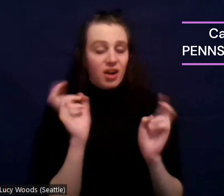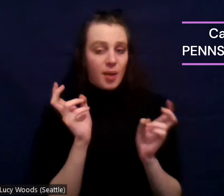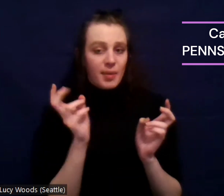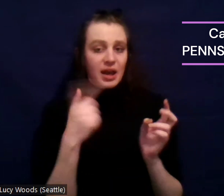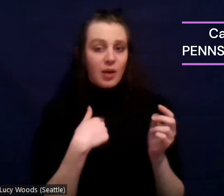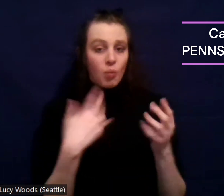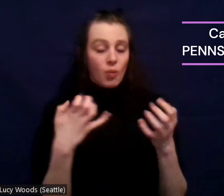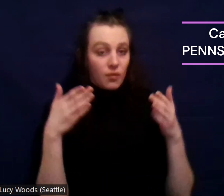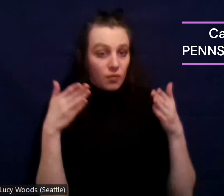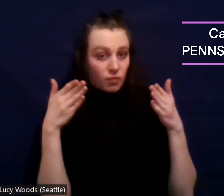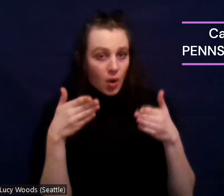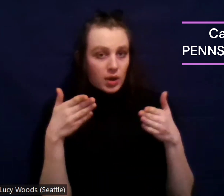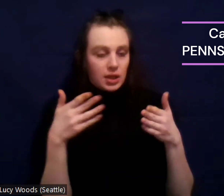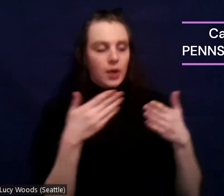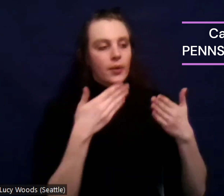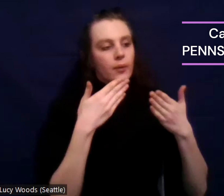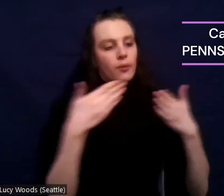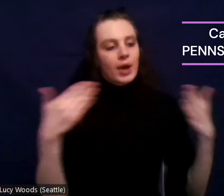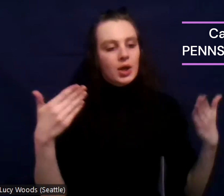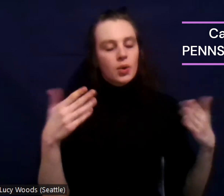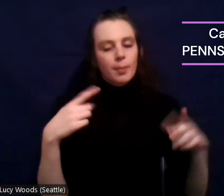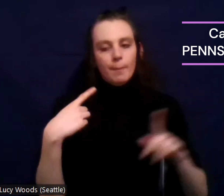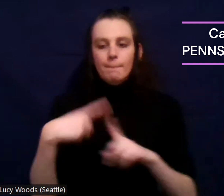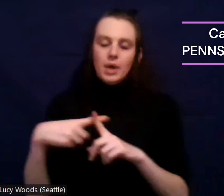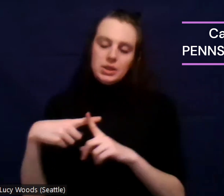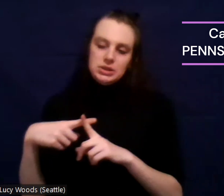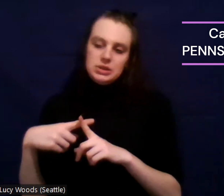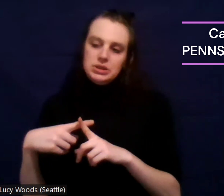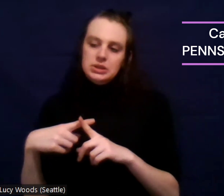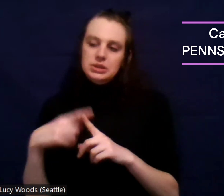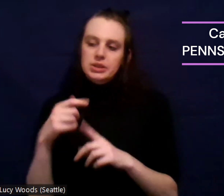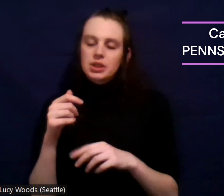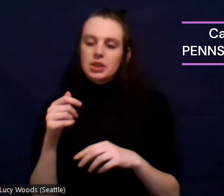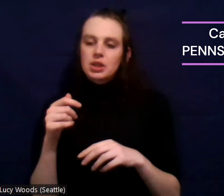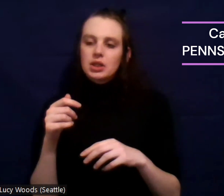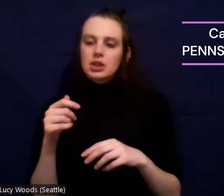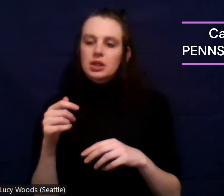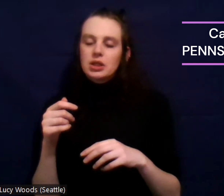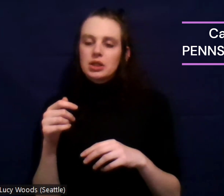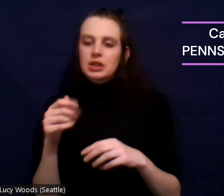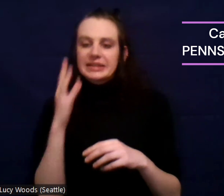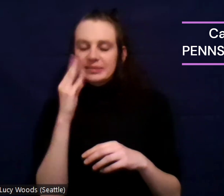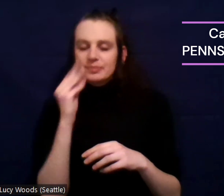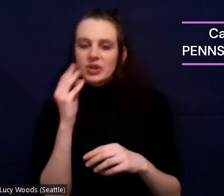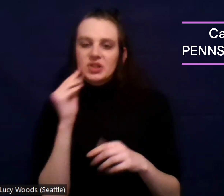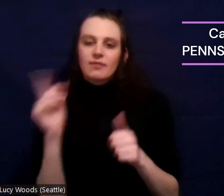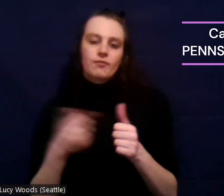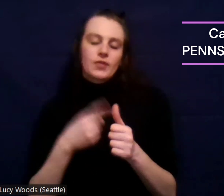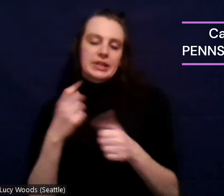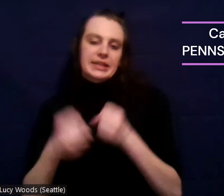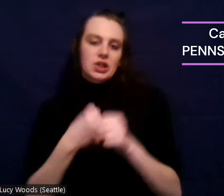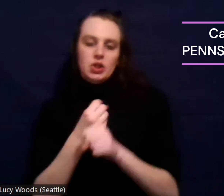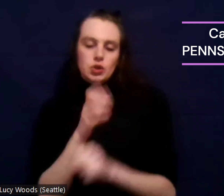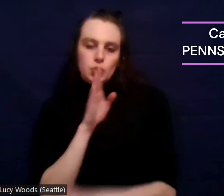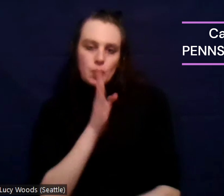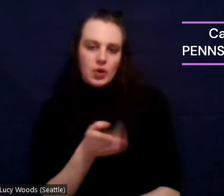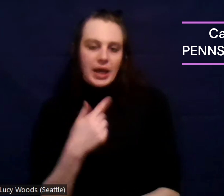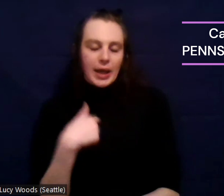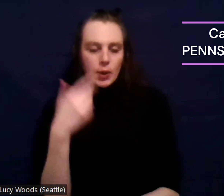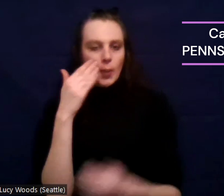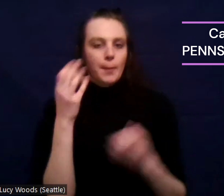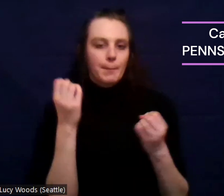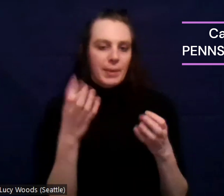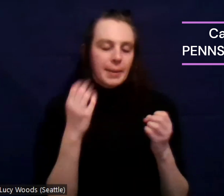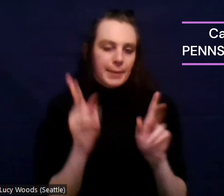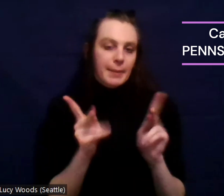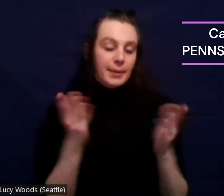somewhere in between like gratitude and like getting through your first year, since I know a lot of people here are new and, have less time than